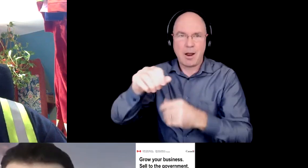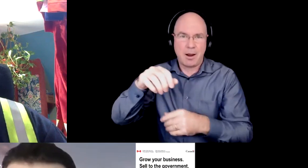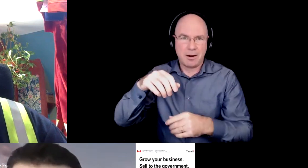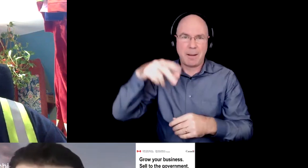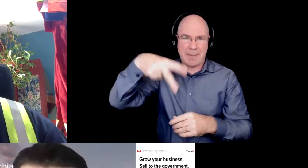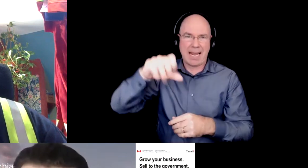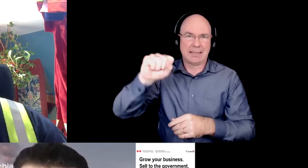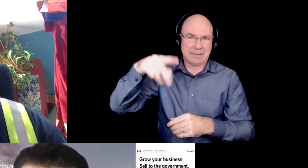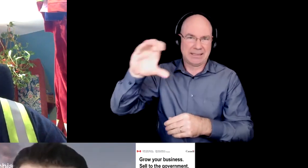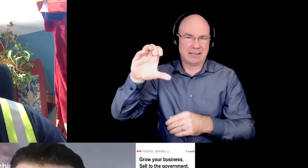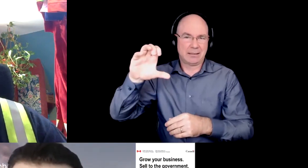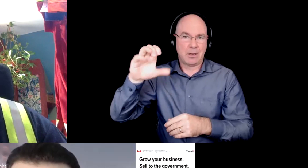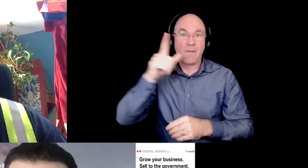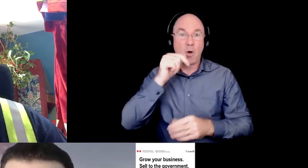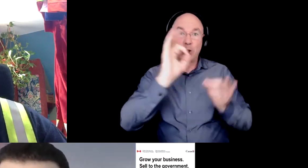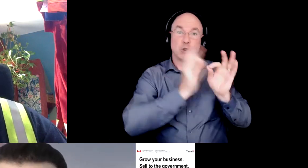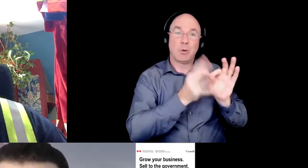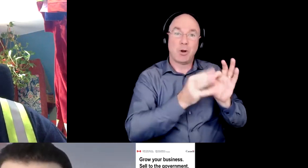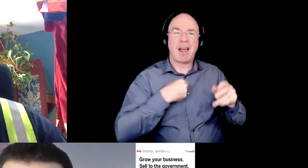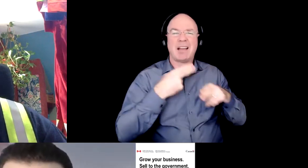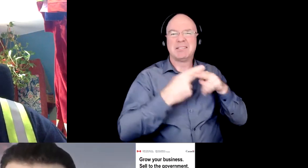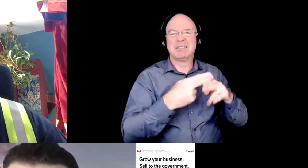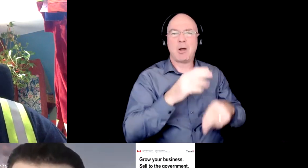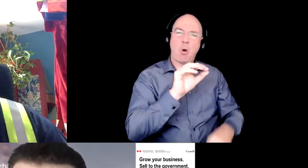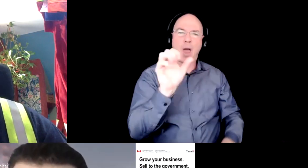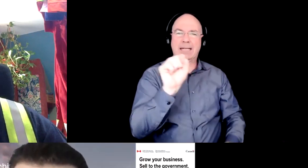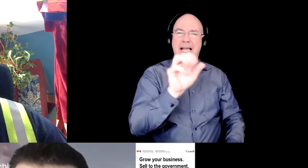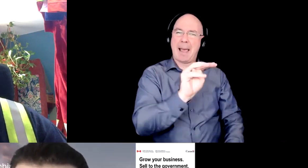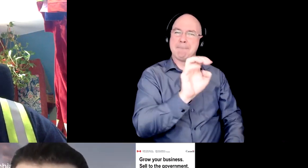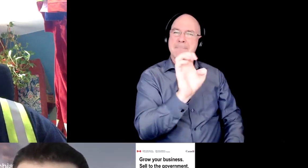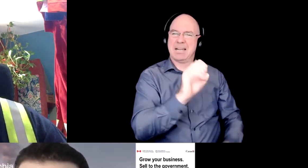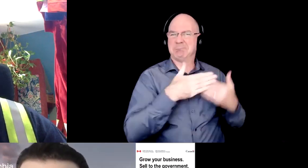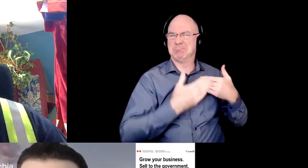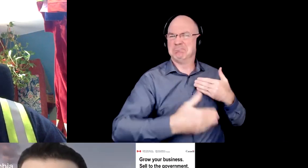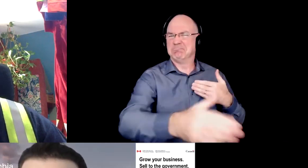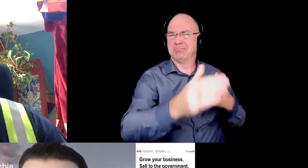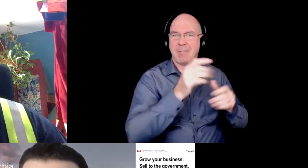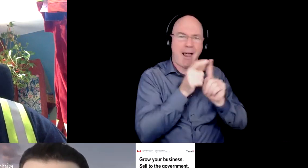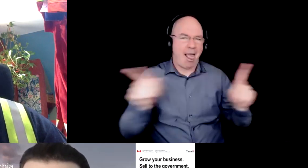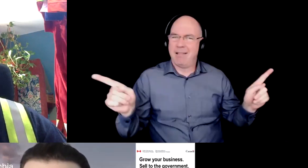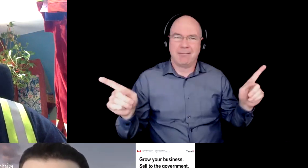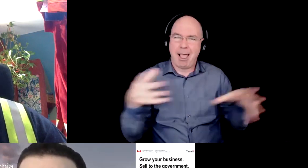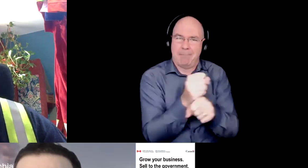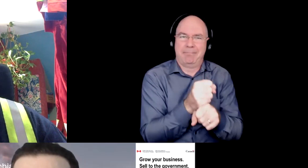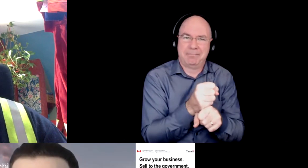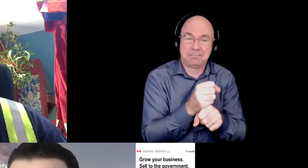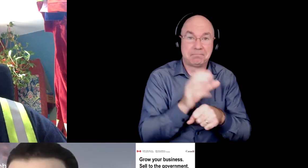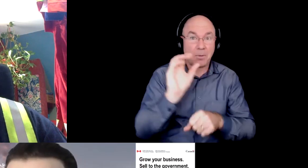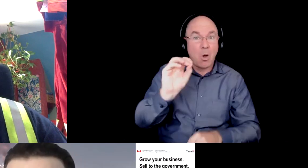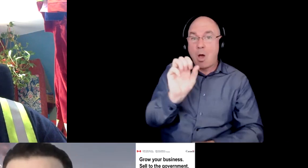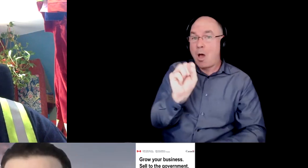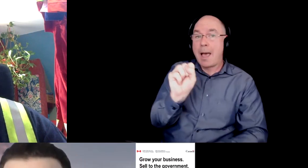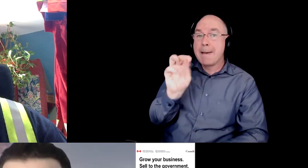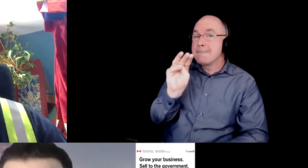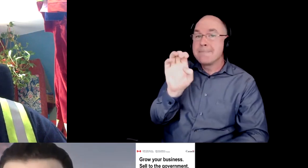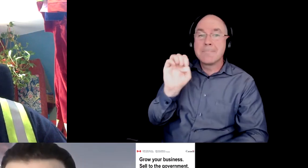For the benefit of our interpreter, I'll just say OSME, O-S-M-E from now on. So OSME's role